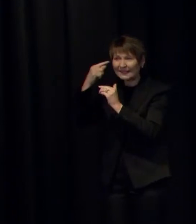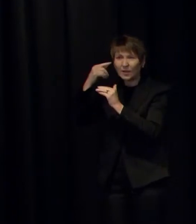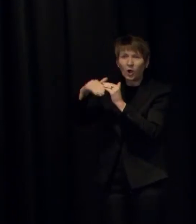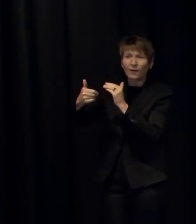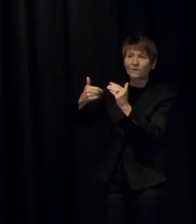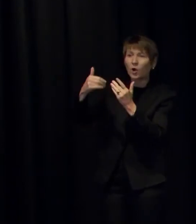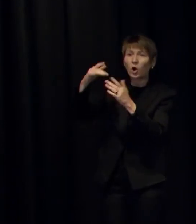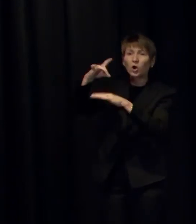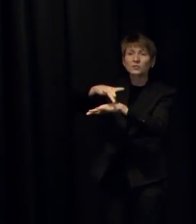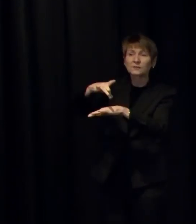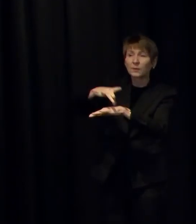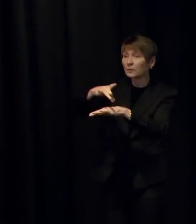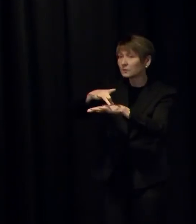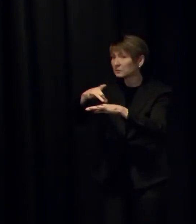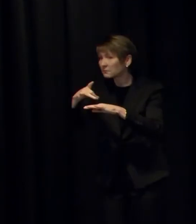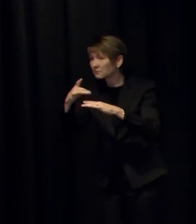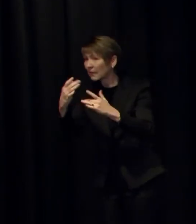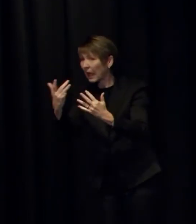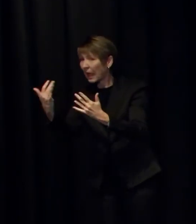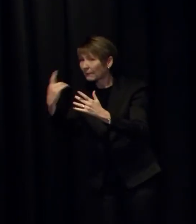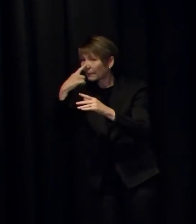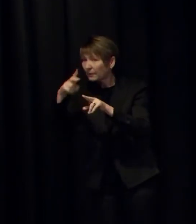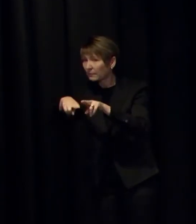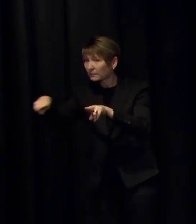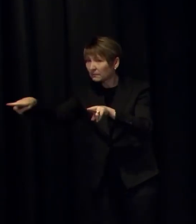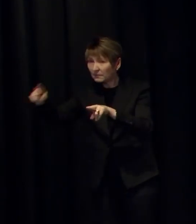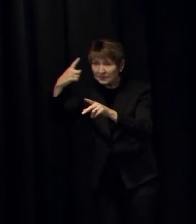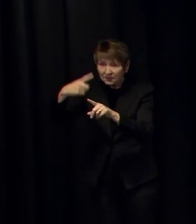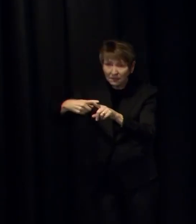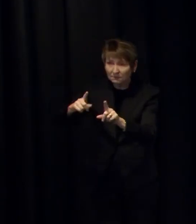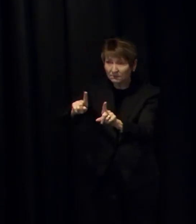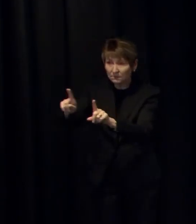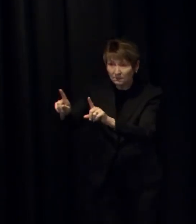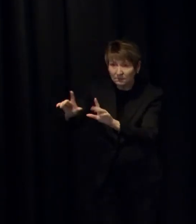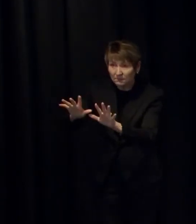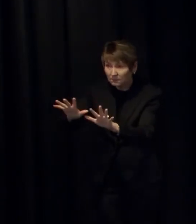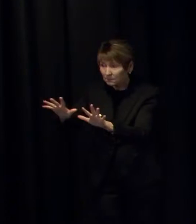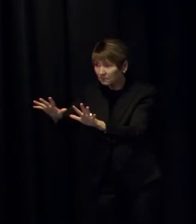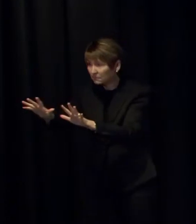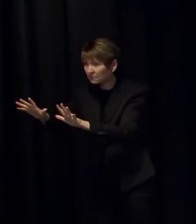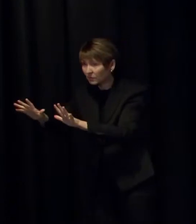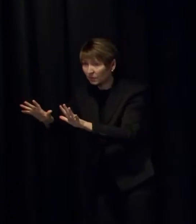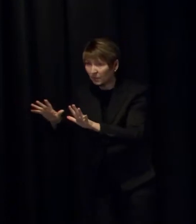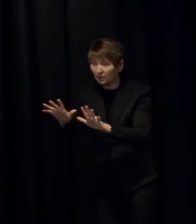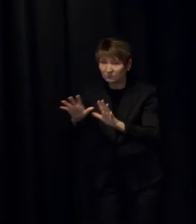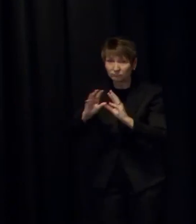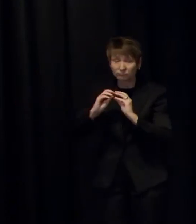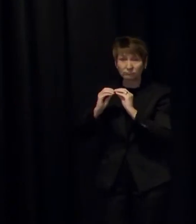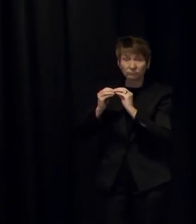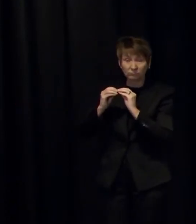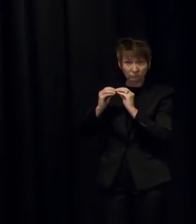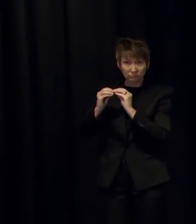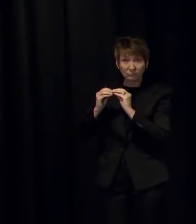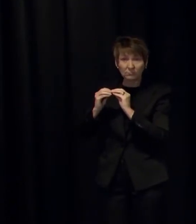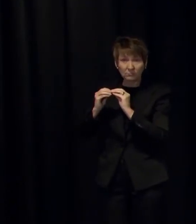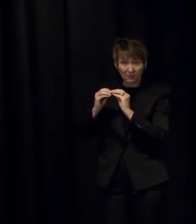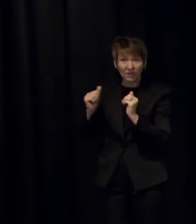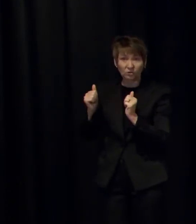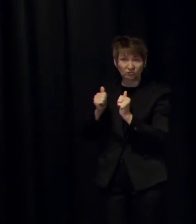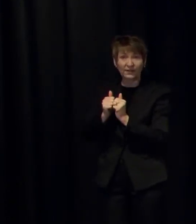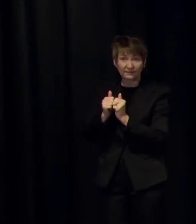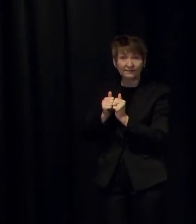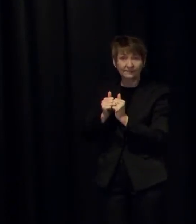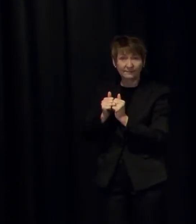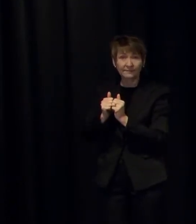clear indication late this week at the back of Parliament that this is an agreement.